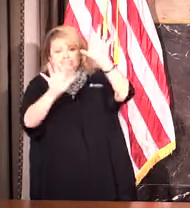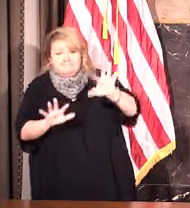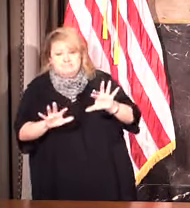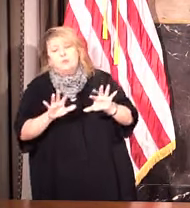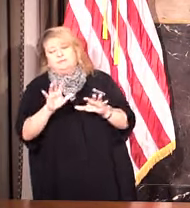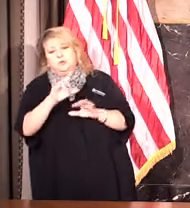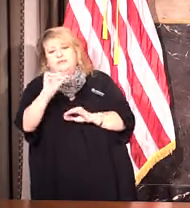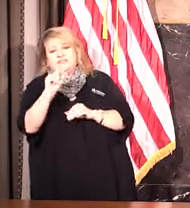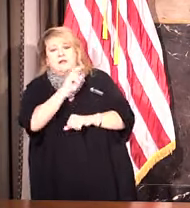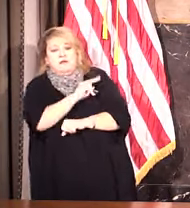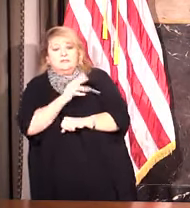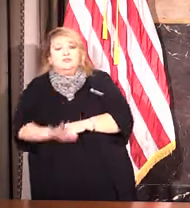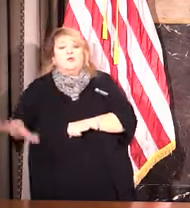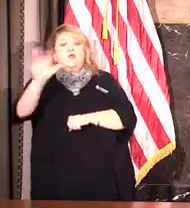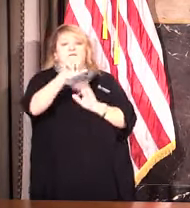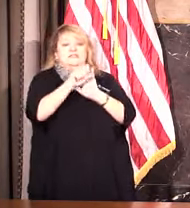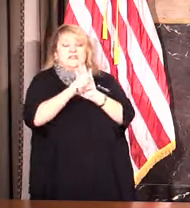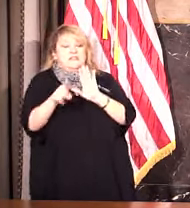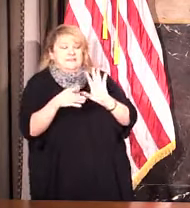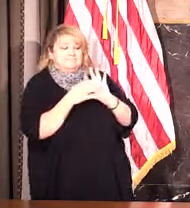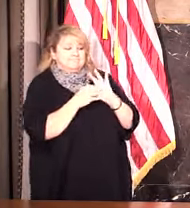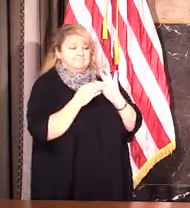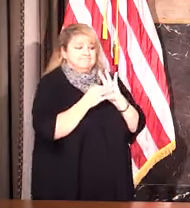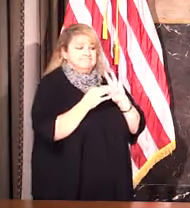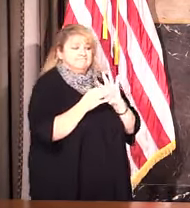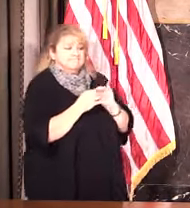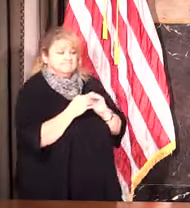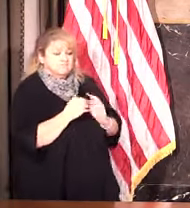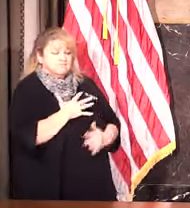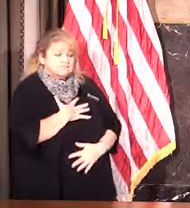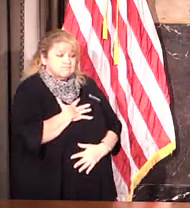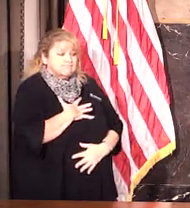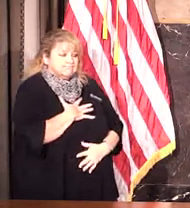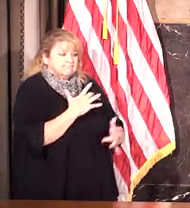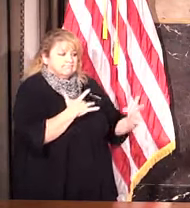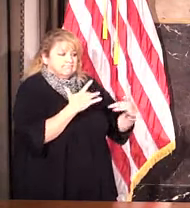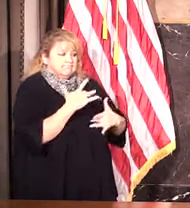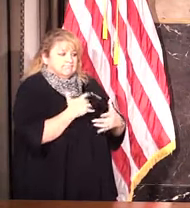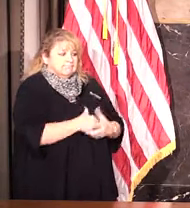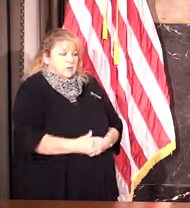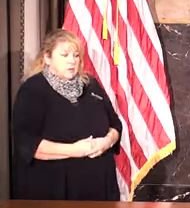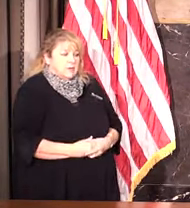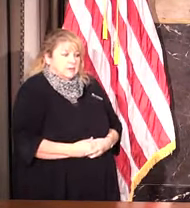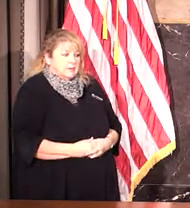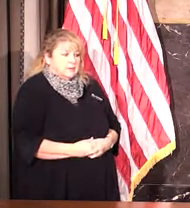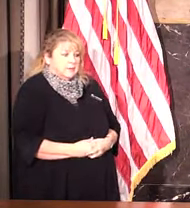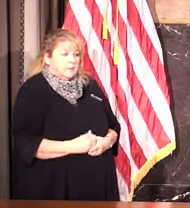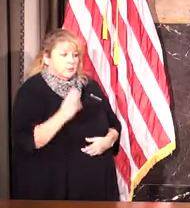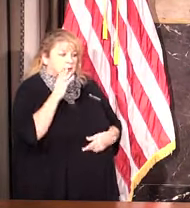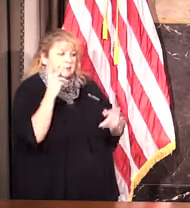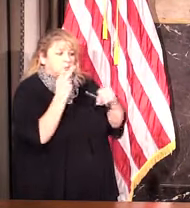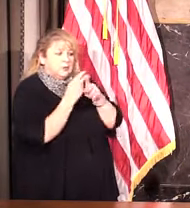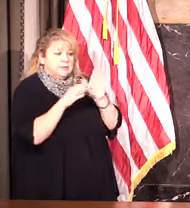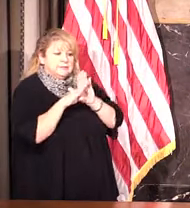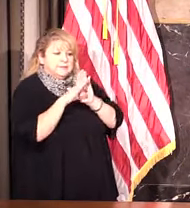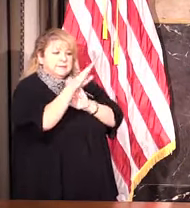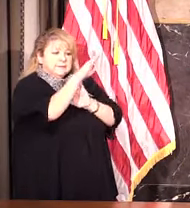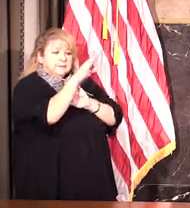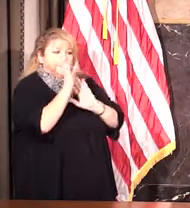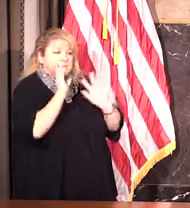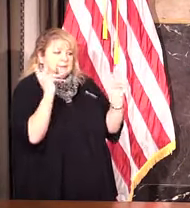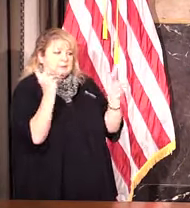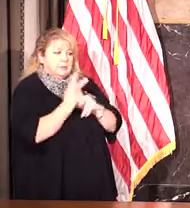too are aware that things are going to get worse before they get better. But how much worse is up to us, and how soon things get